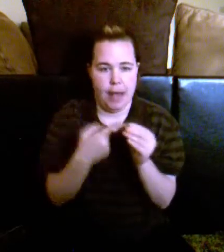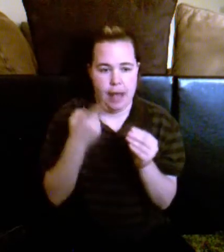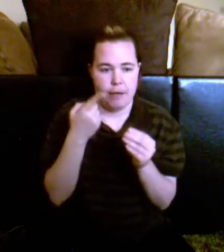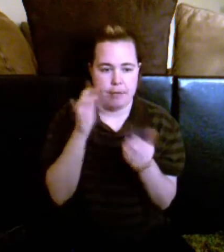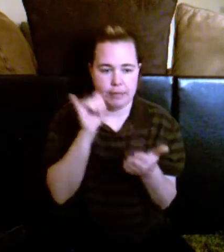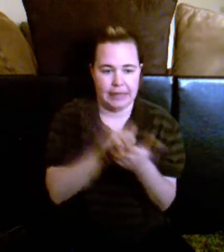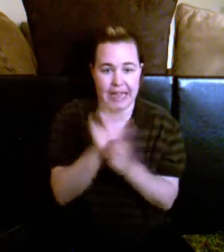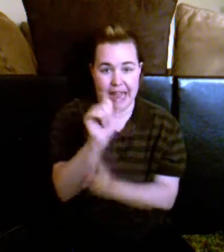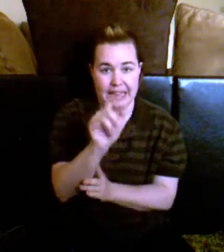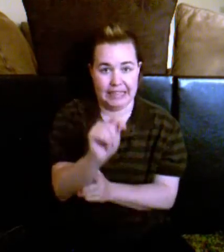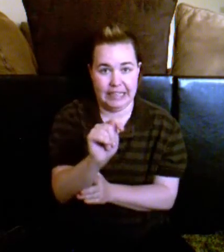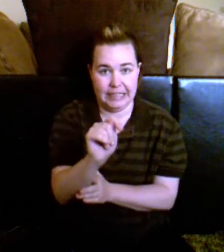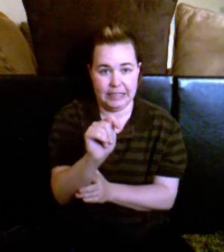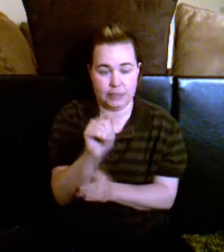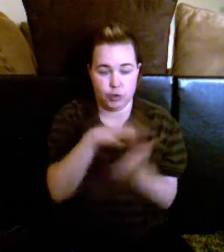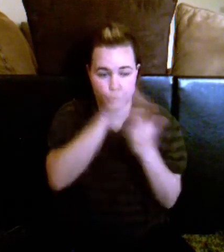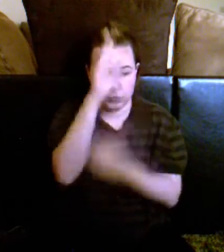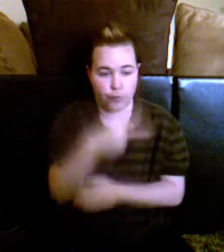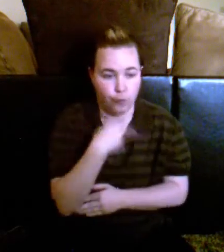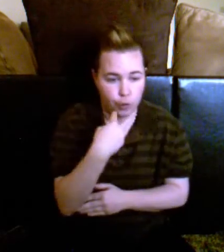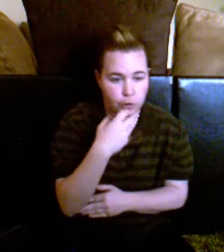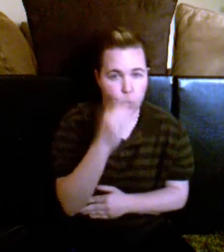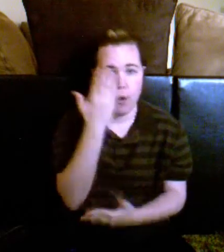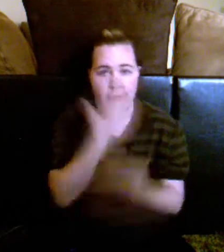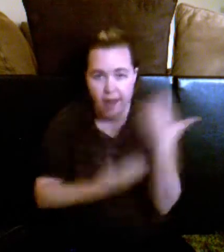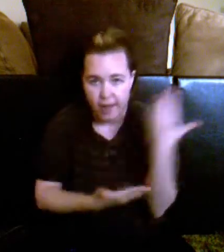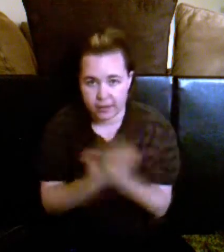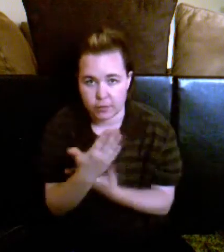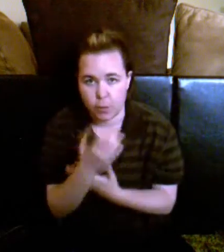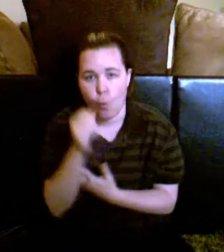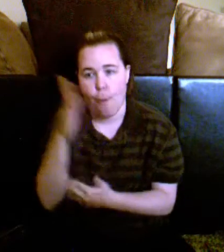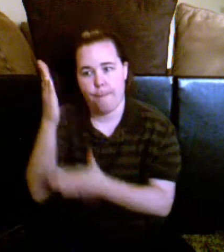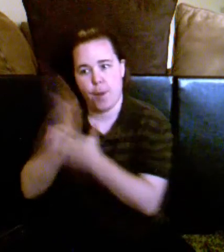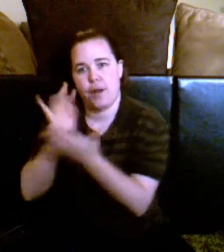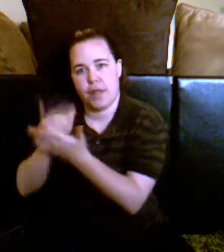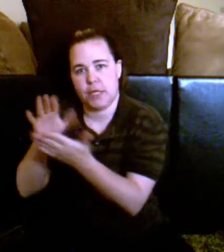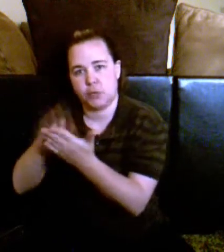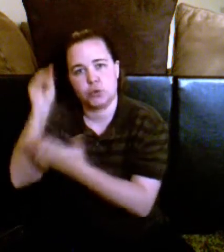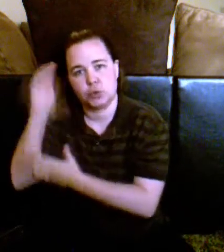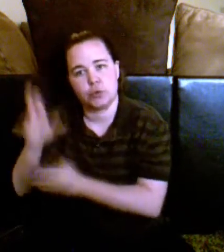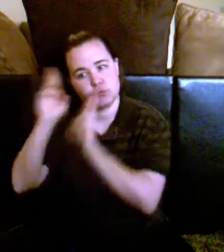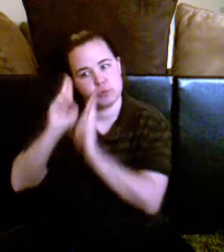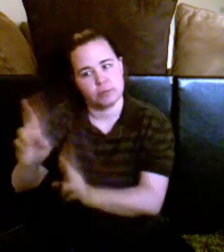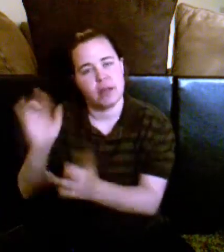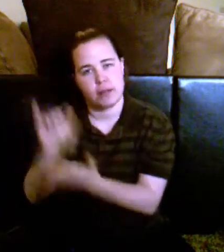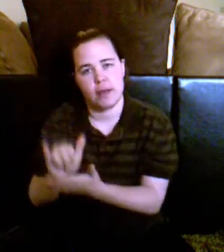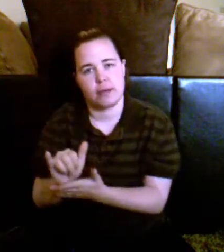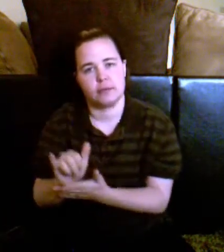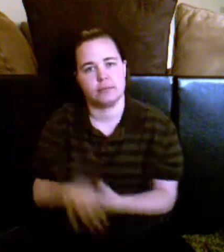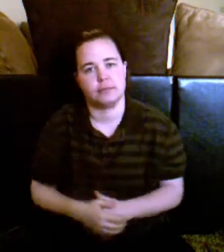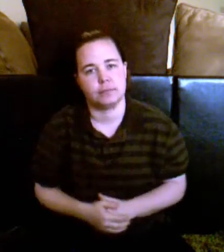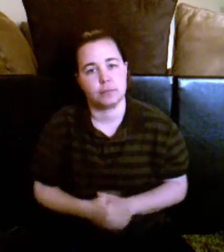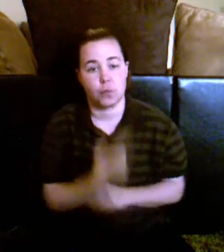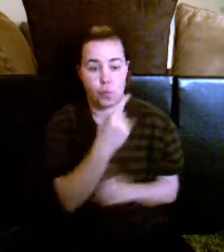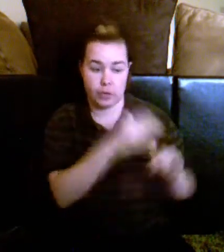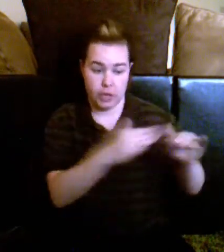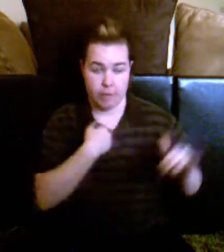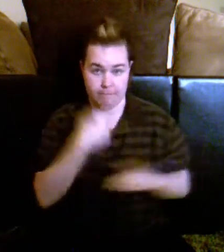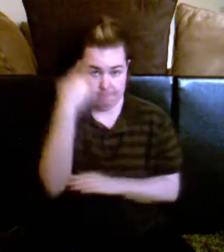technology is the student's voice or hands or part of them and to respect it. One child I know has gotten 4